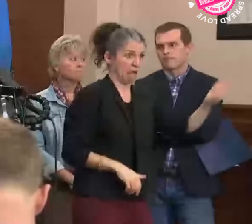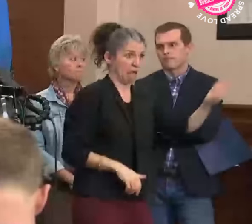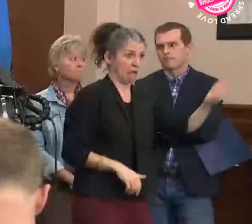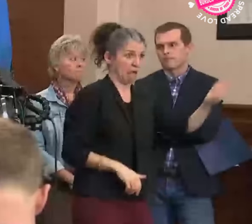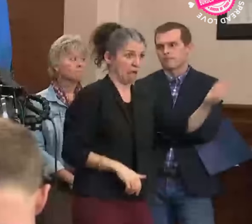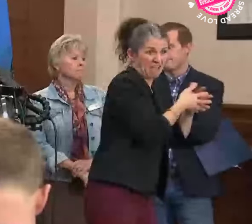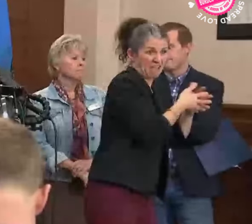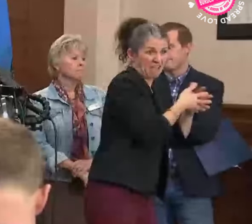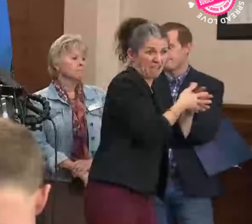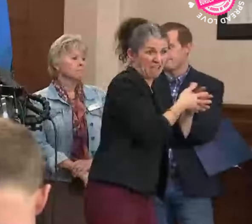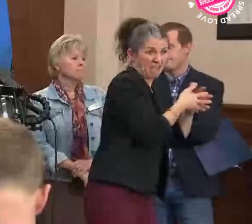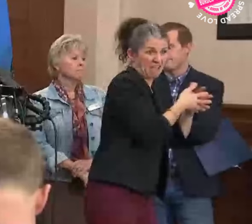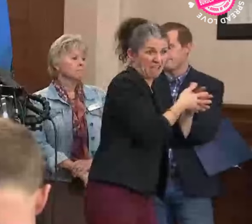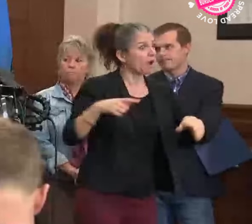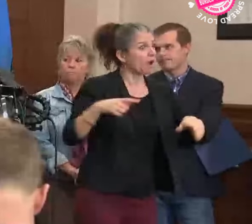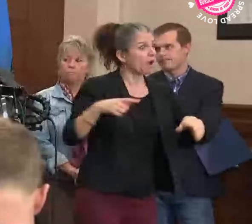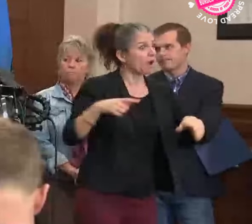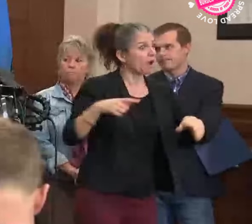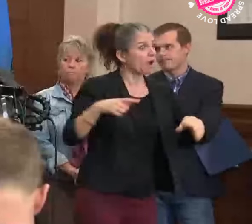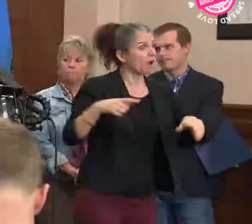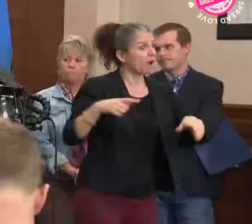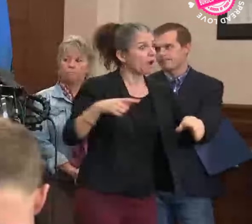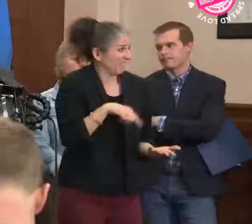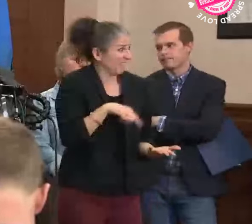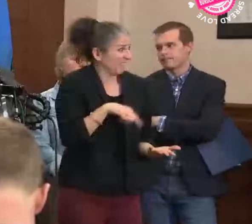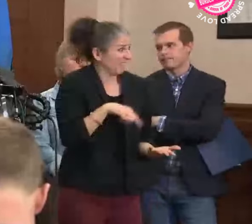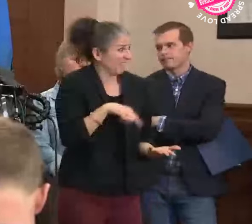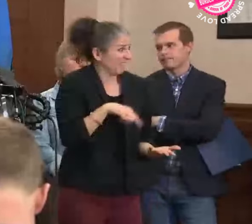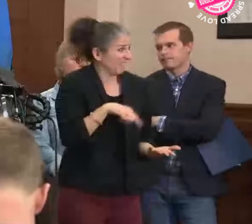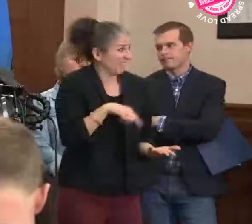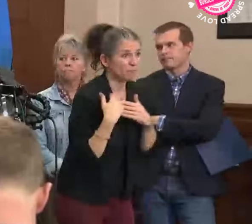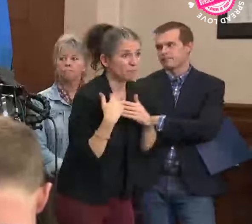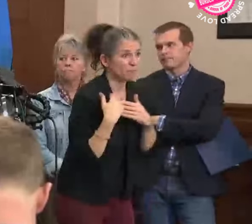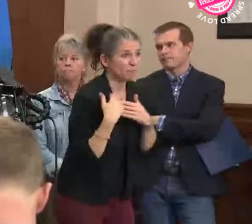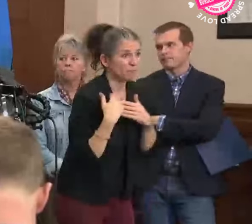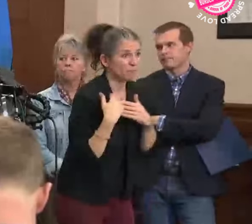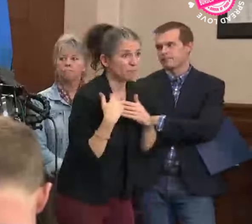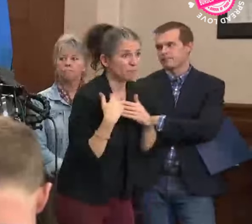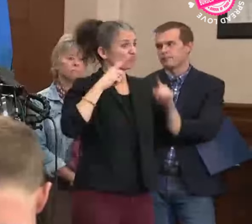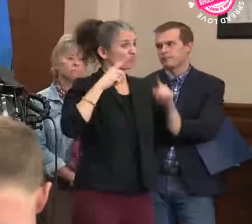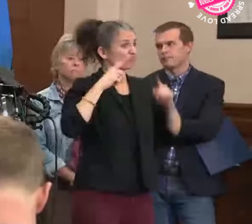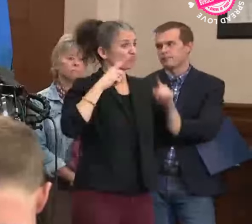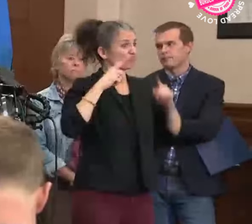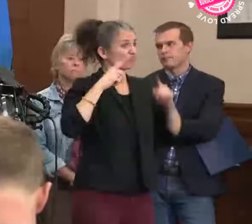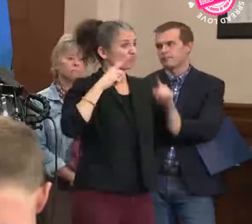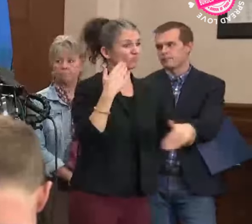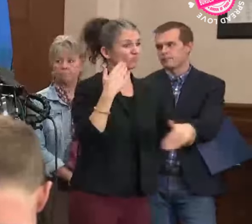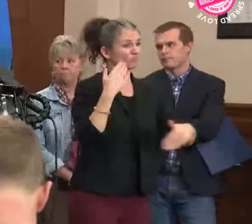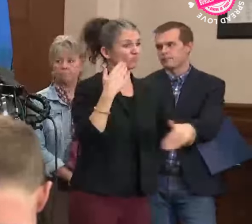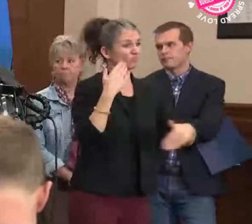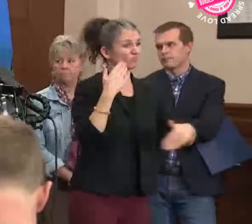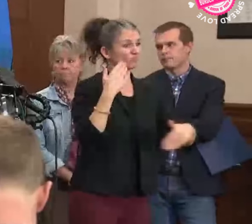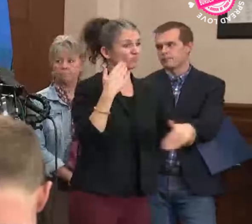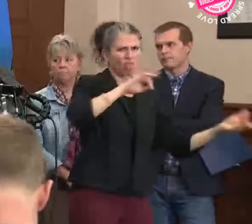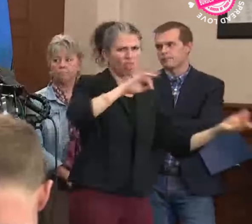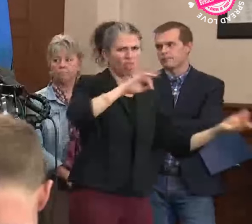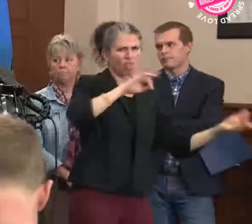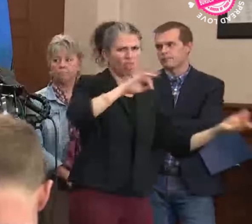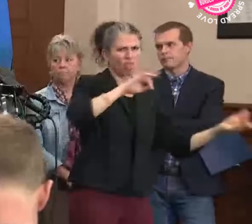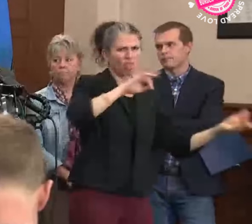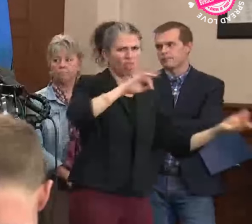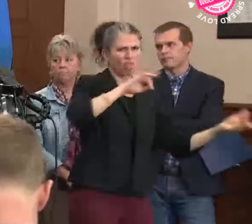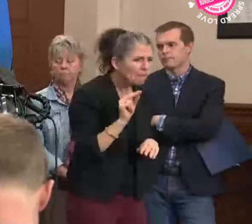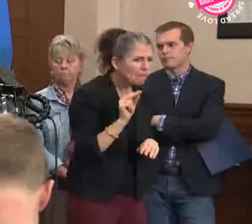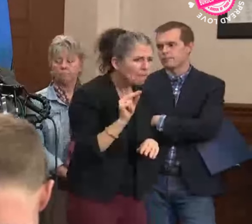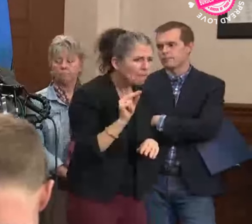a very low rate of violence. What makes this crime so heinous is in a typical